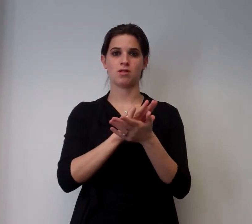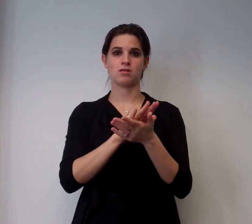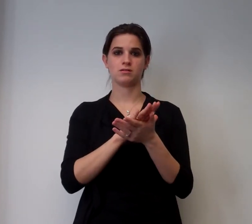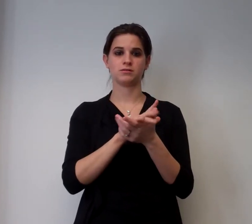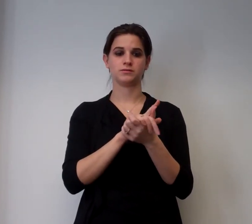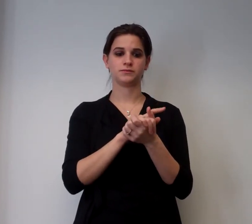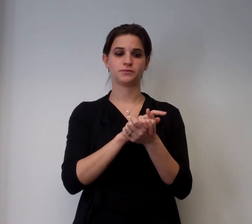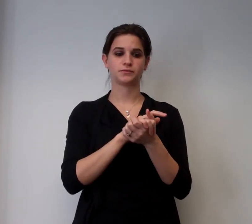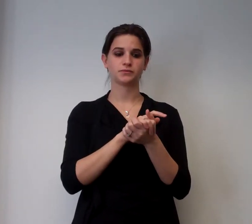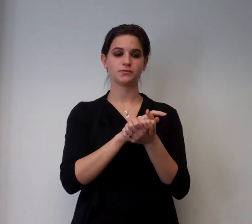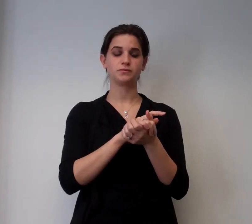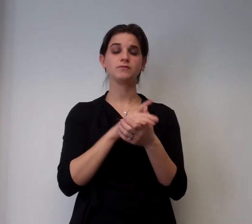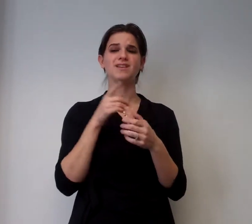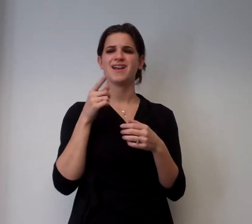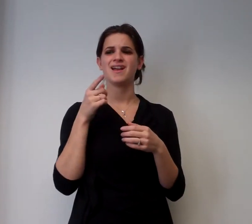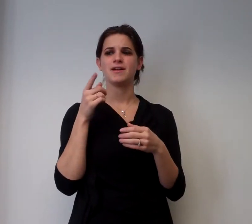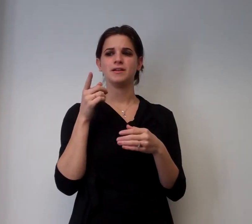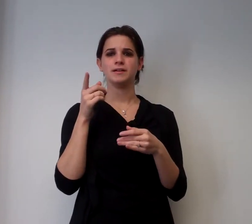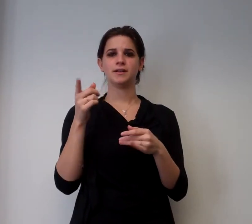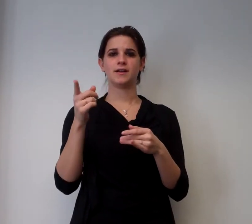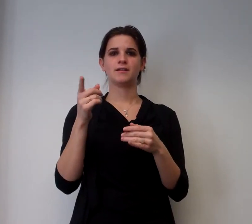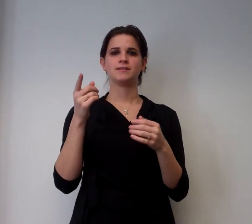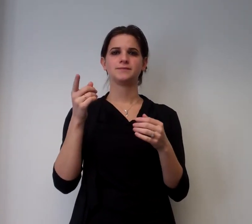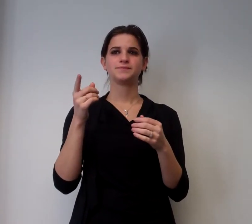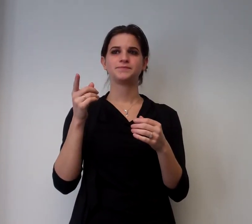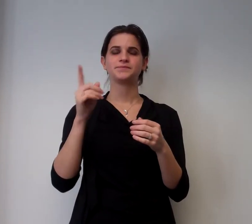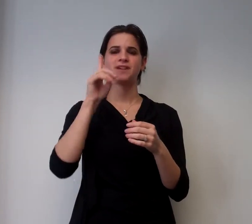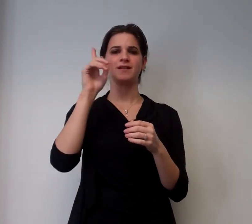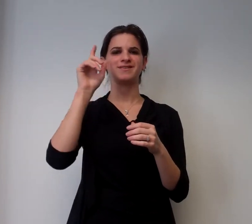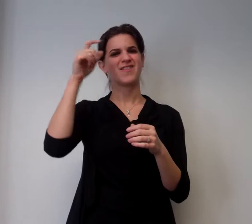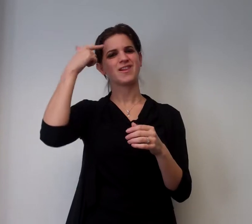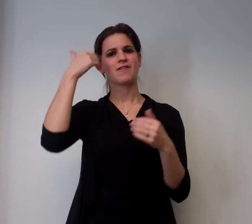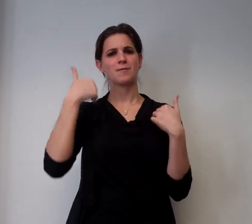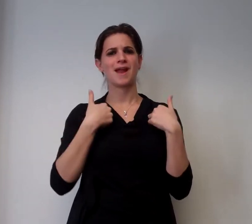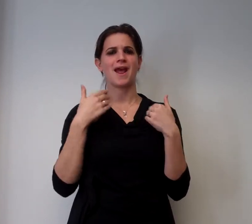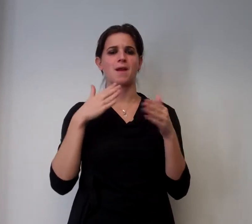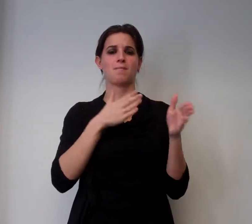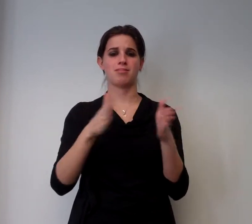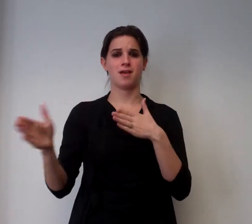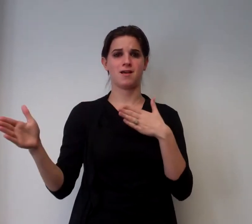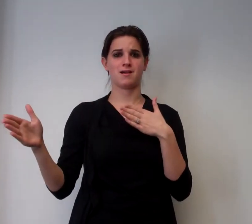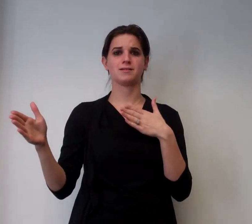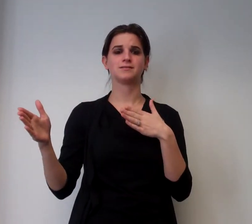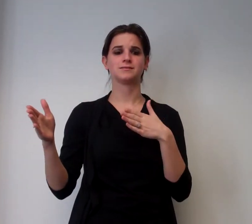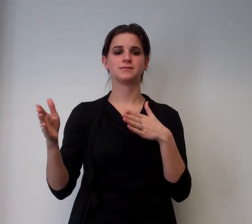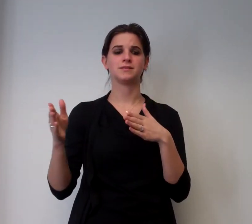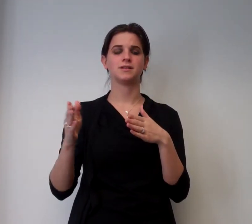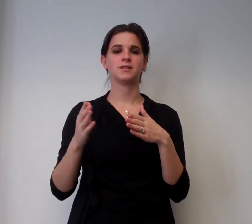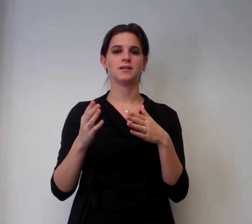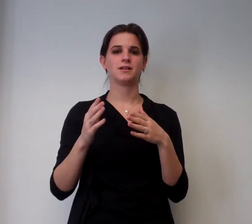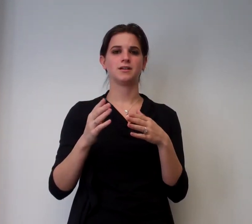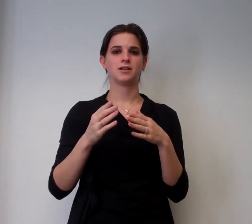a plan, it was a multi-year plan to integrate their school, and it was going to start with these 9 students.